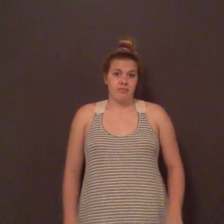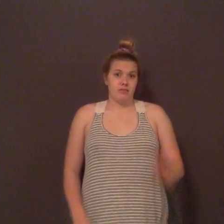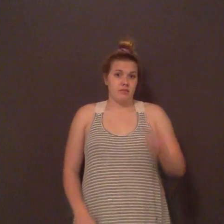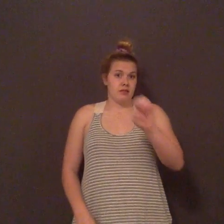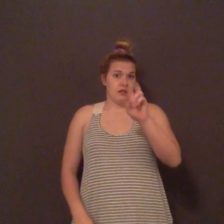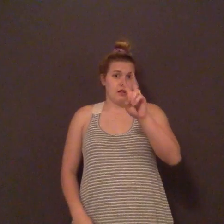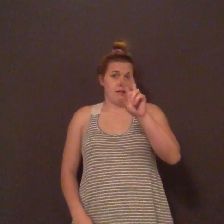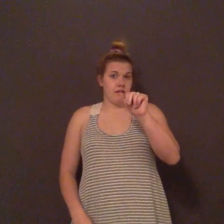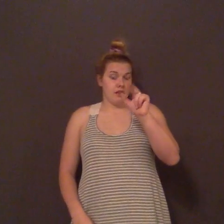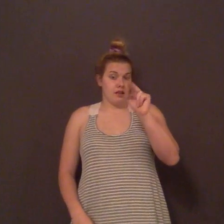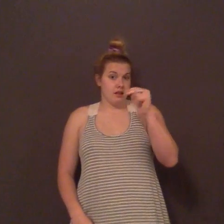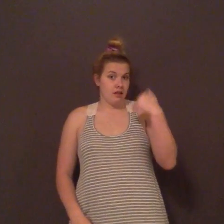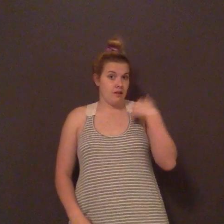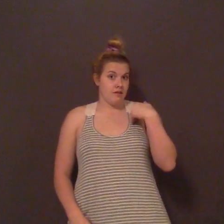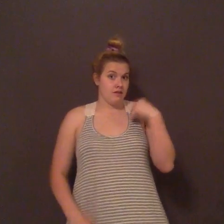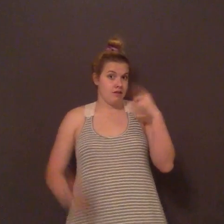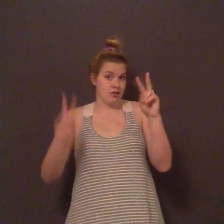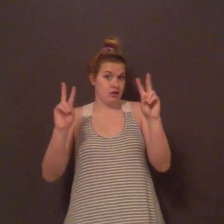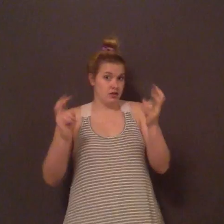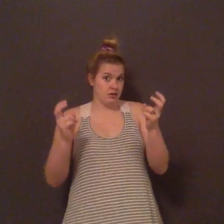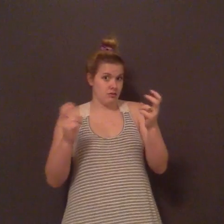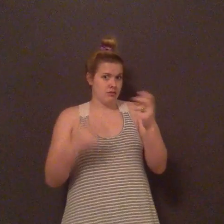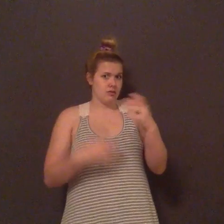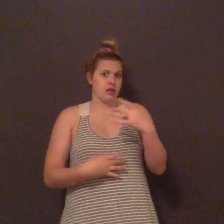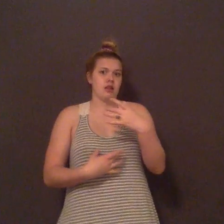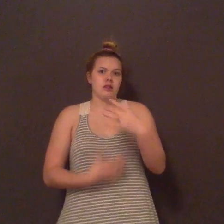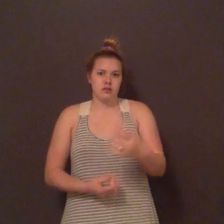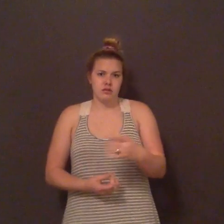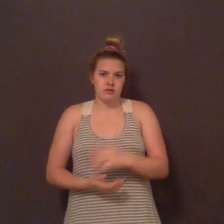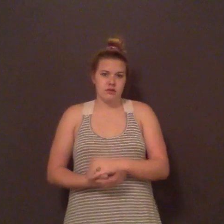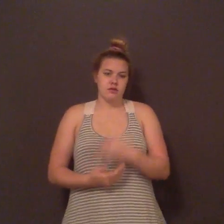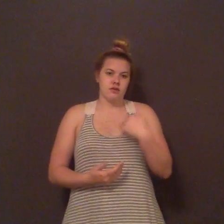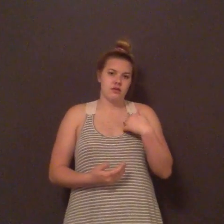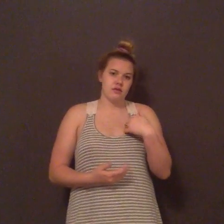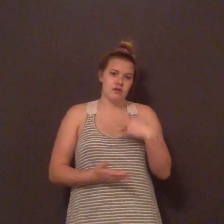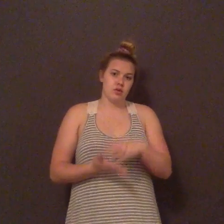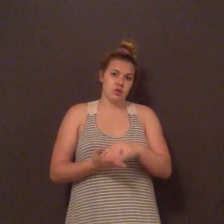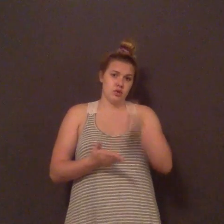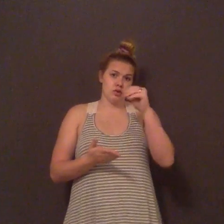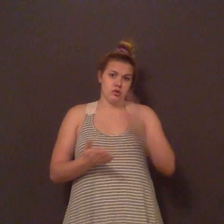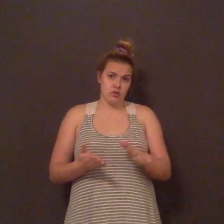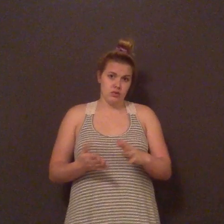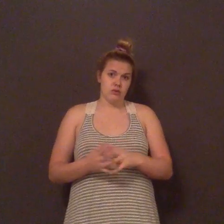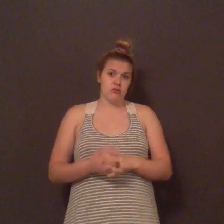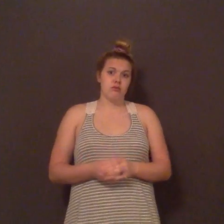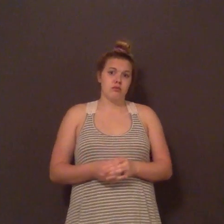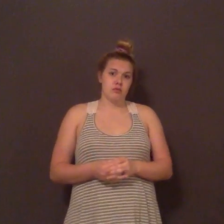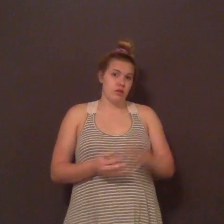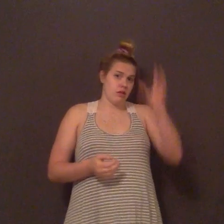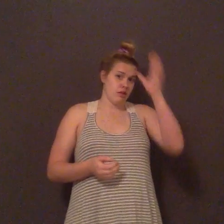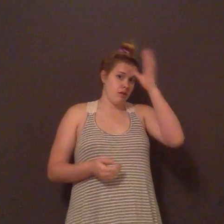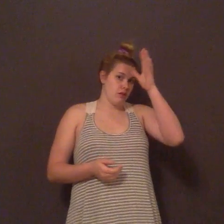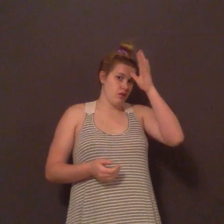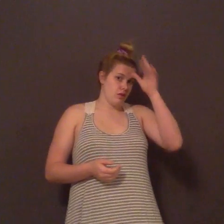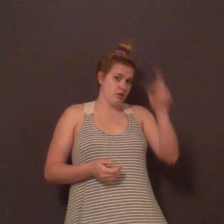next debate, and I think this one will be of interest to you. It seems the father of one of our students is challenging Professor Kamen. Evolution versus